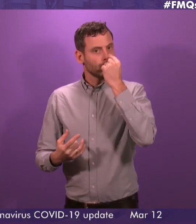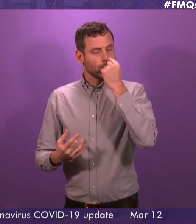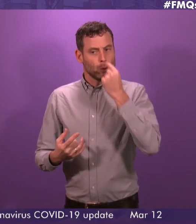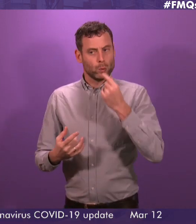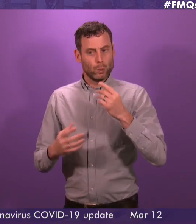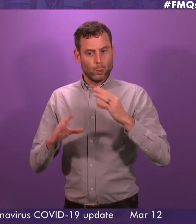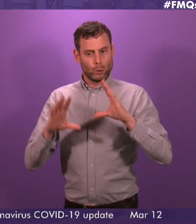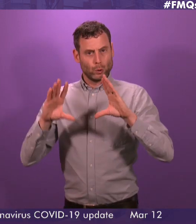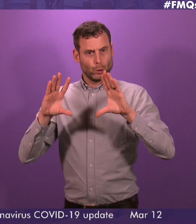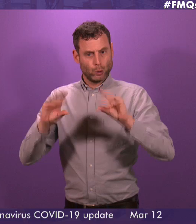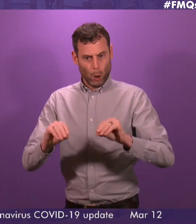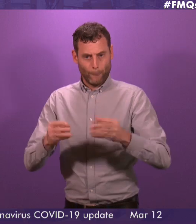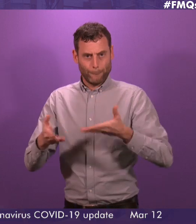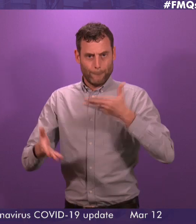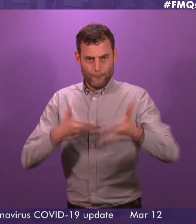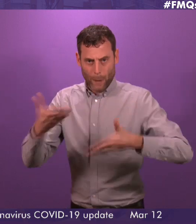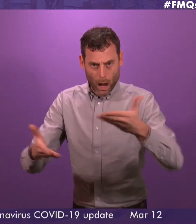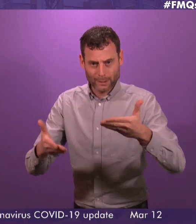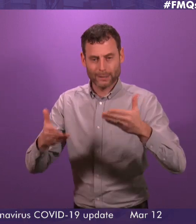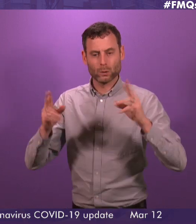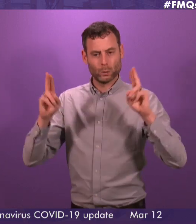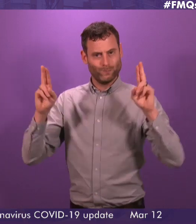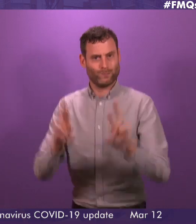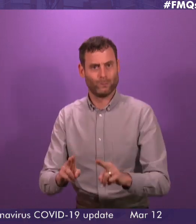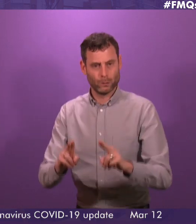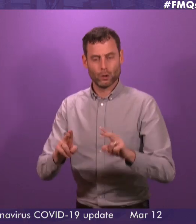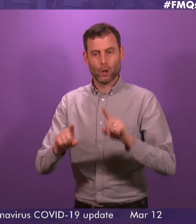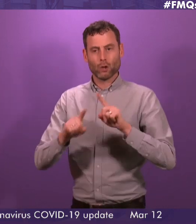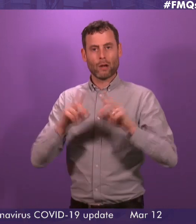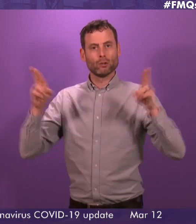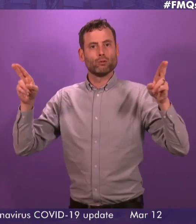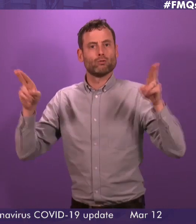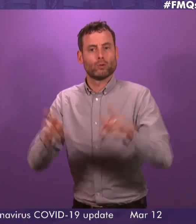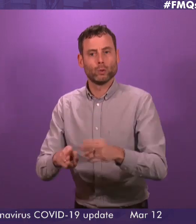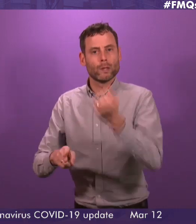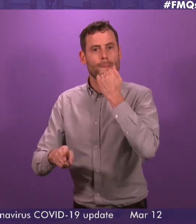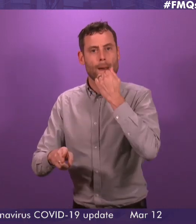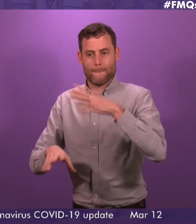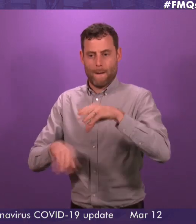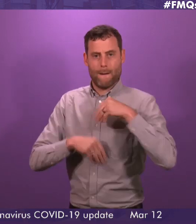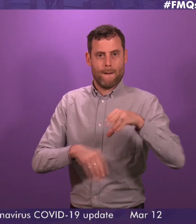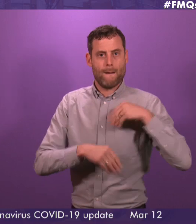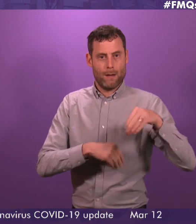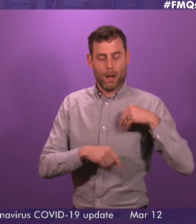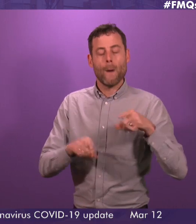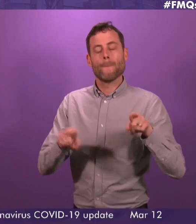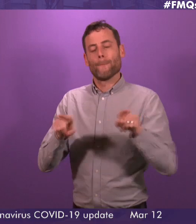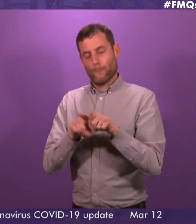delay the spread of the disease, reduce the peak of cases at any one time, and protect those that are most